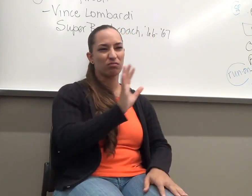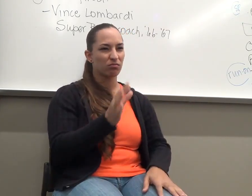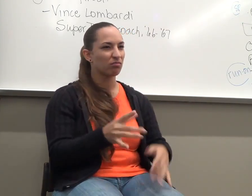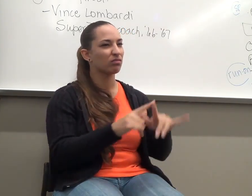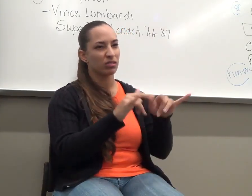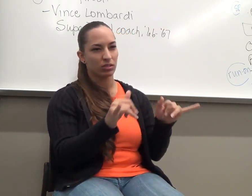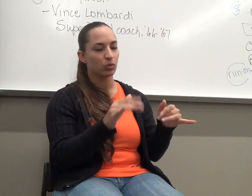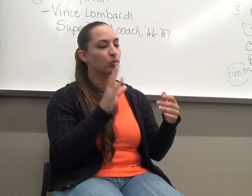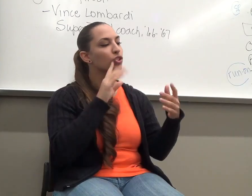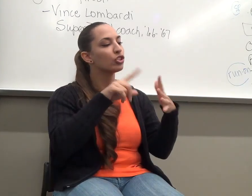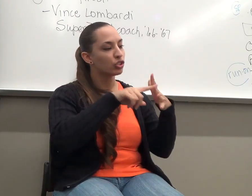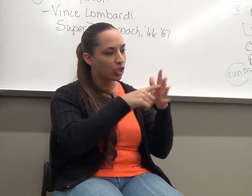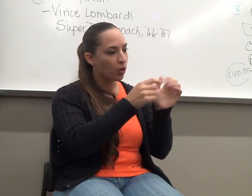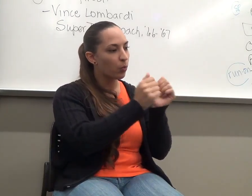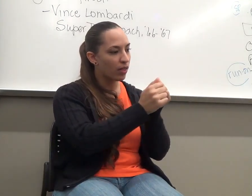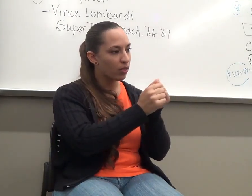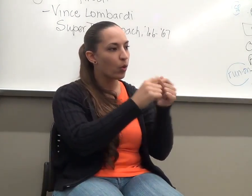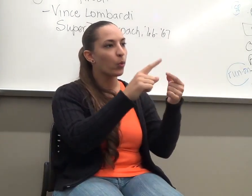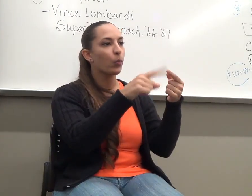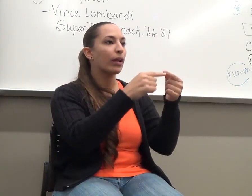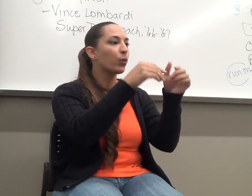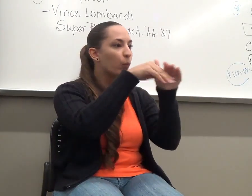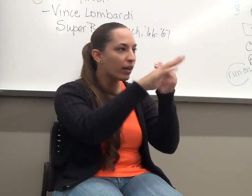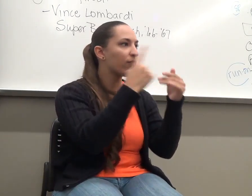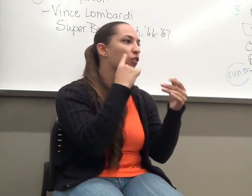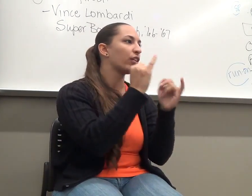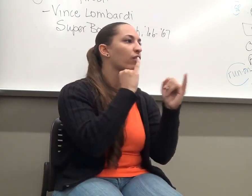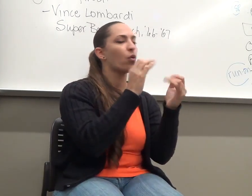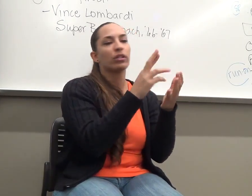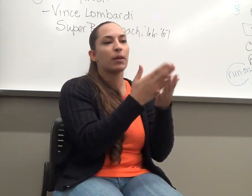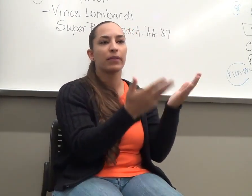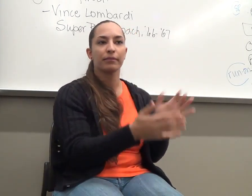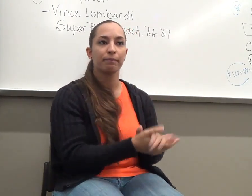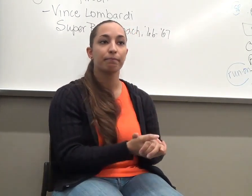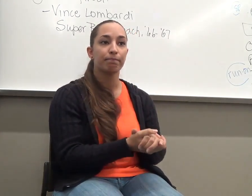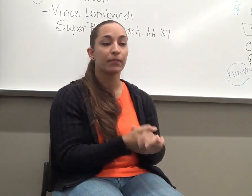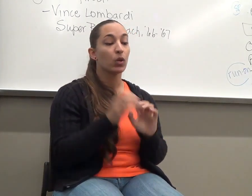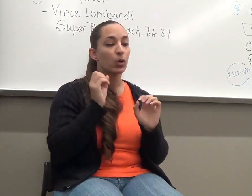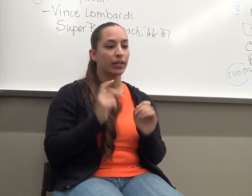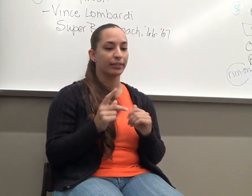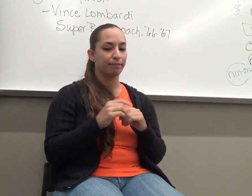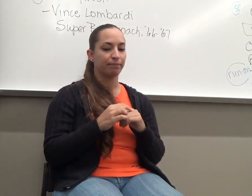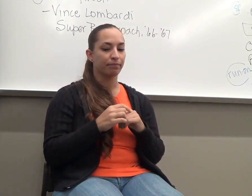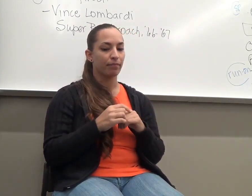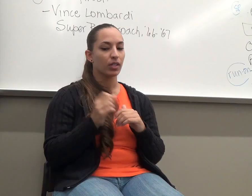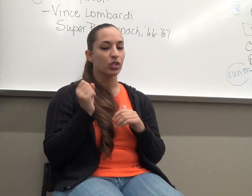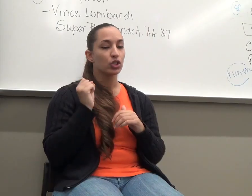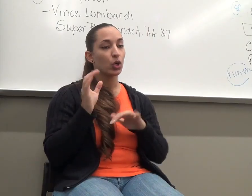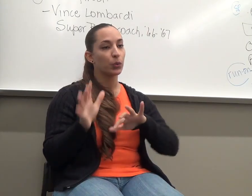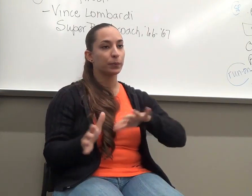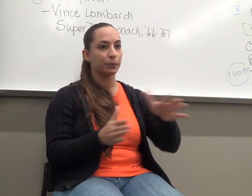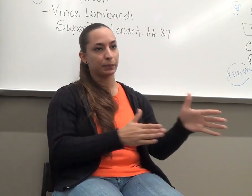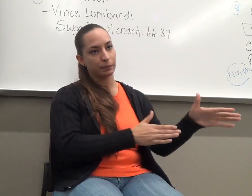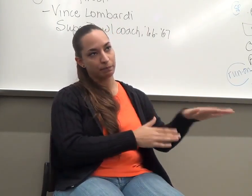focused on after. Okay, so here's going to be and you notice